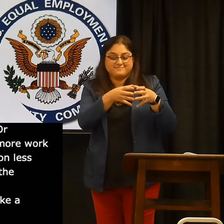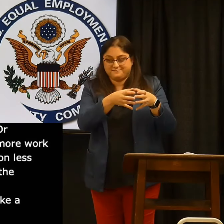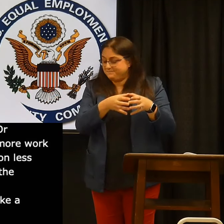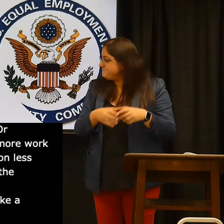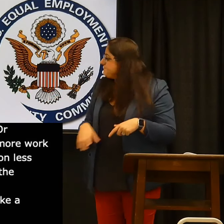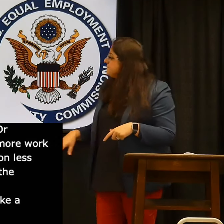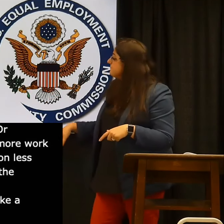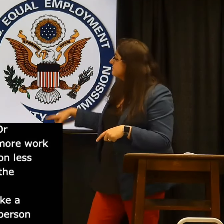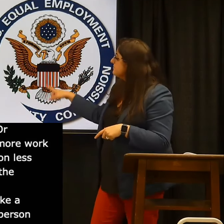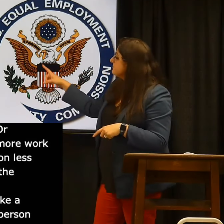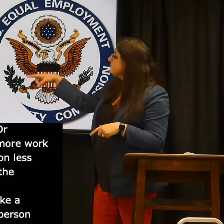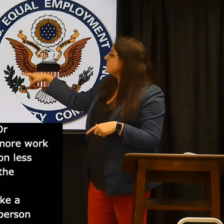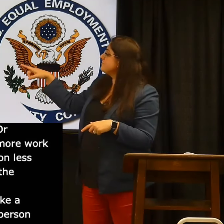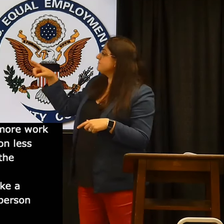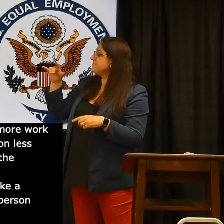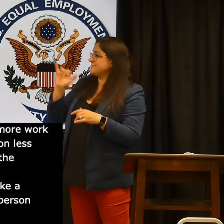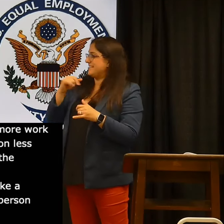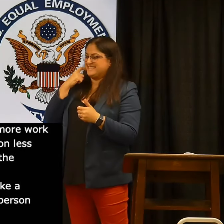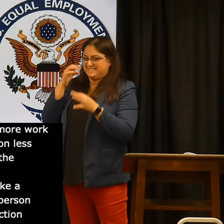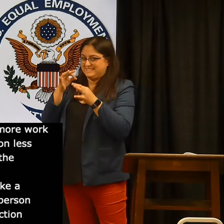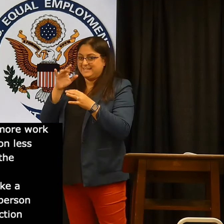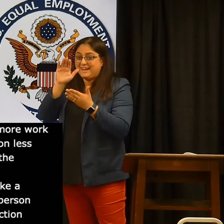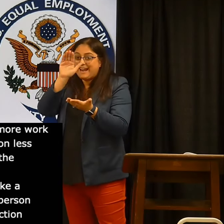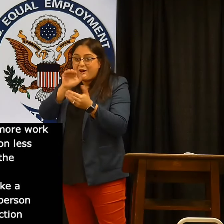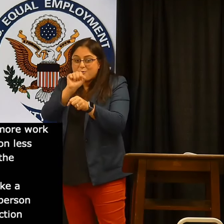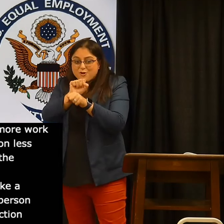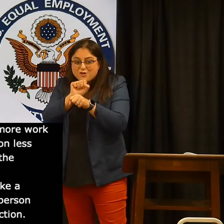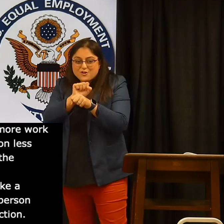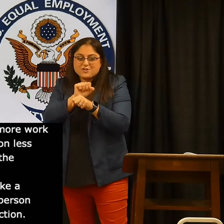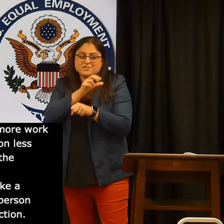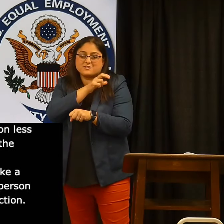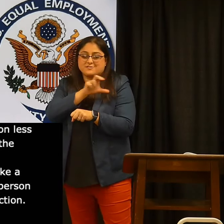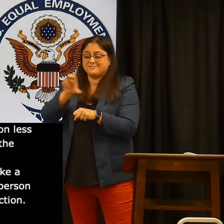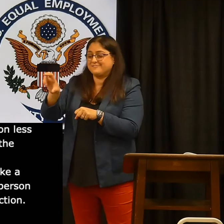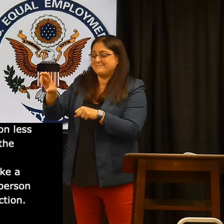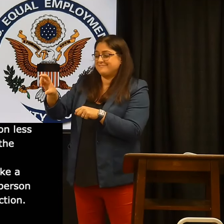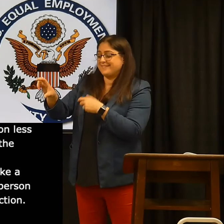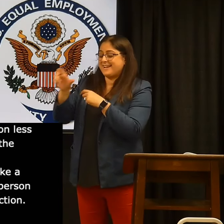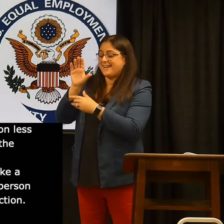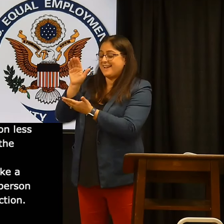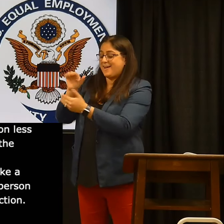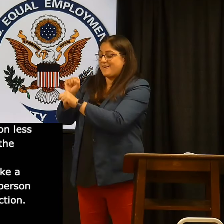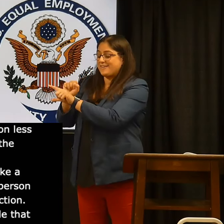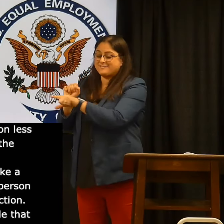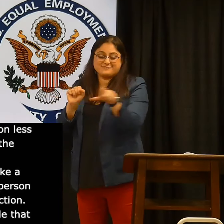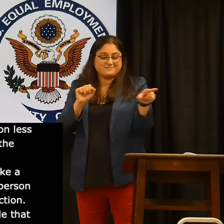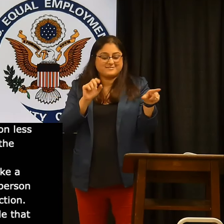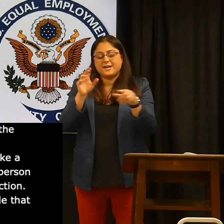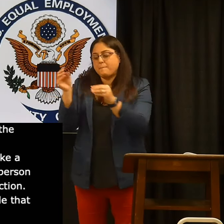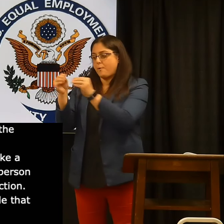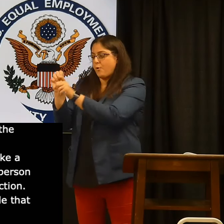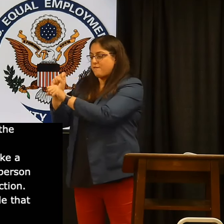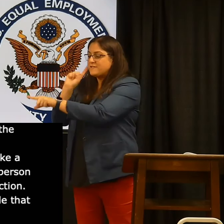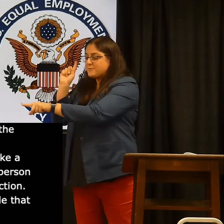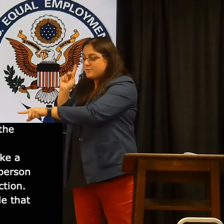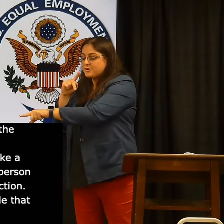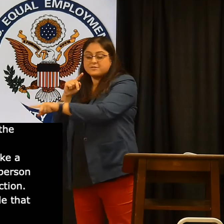the time they'll say, oh, we don't need to include that deaf person. Like giving the hearing person less work and giving the deaf person more work.